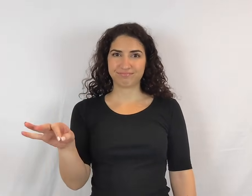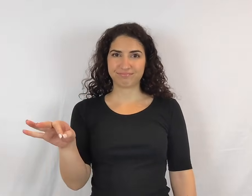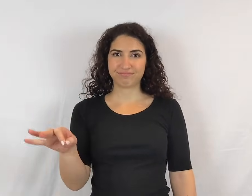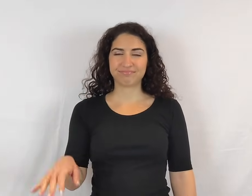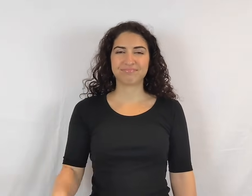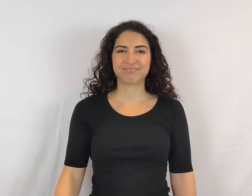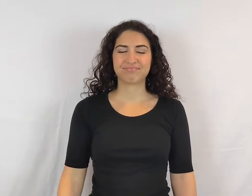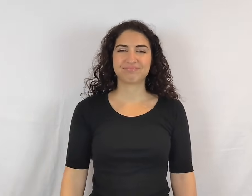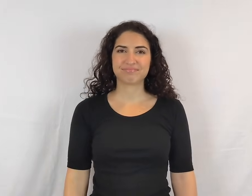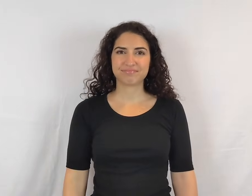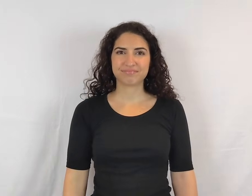1999.